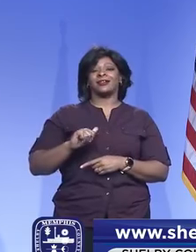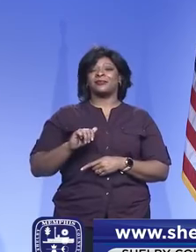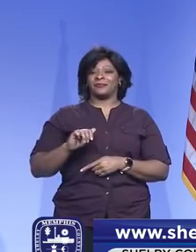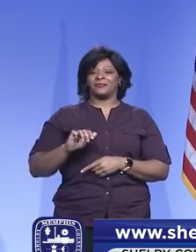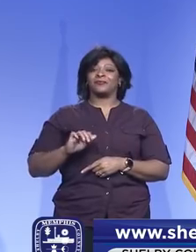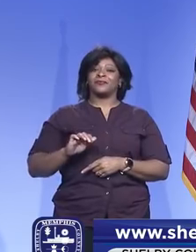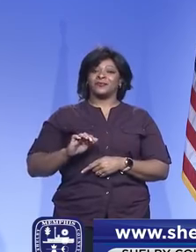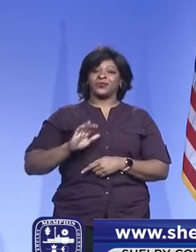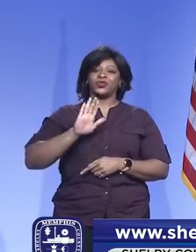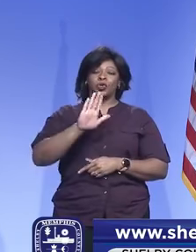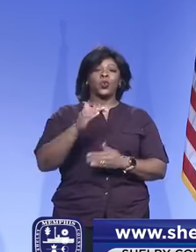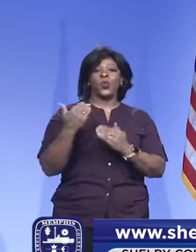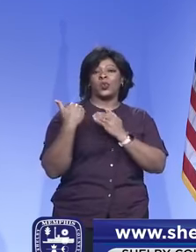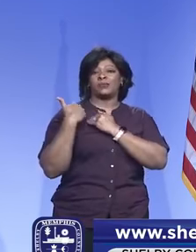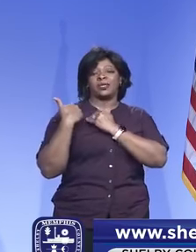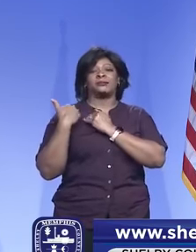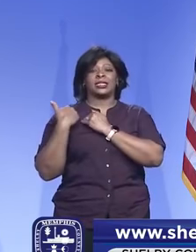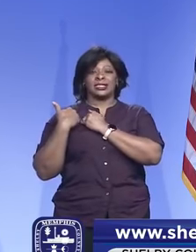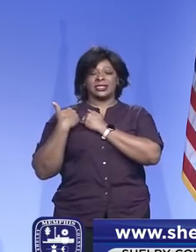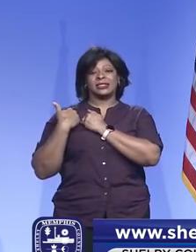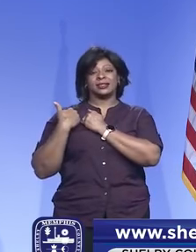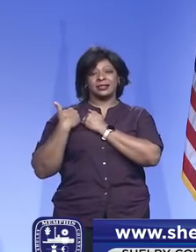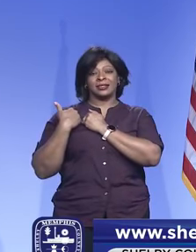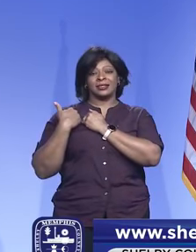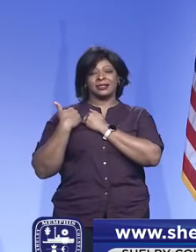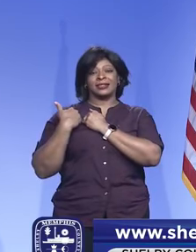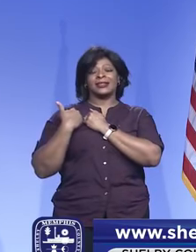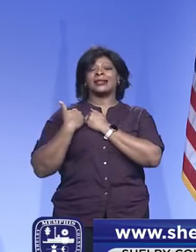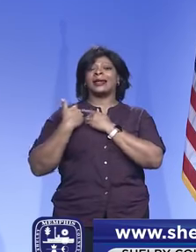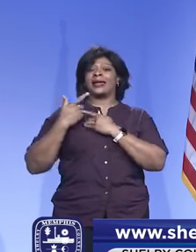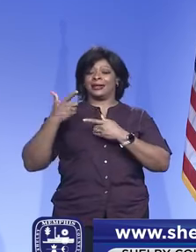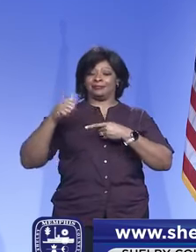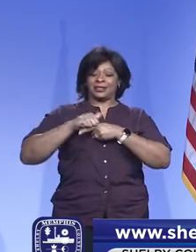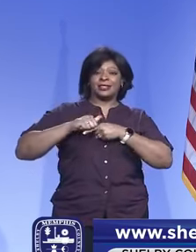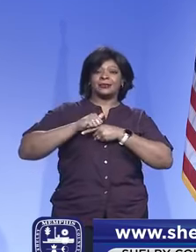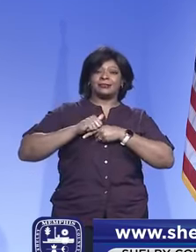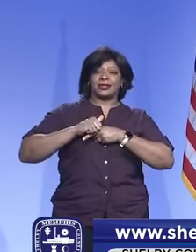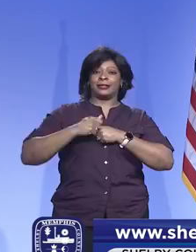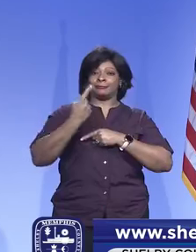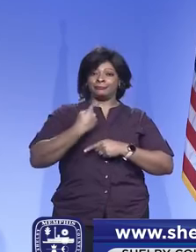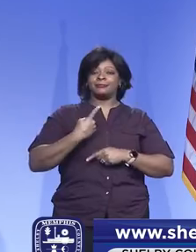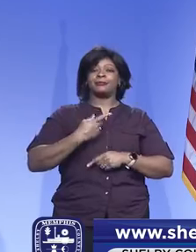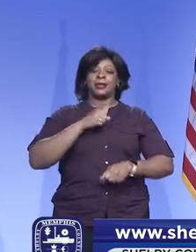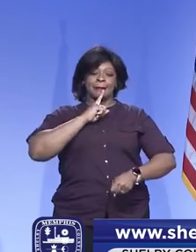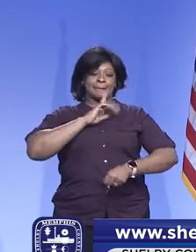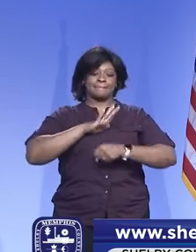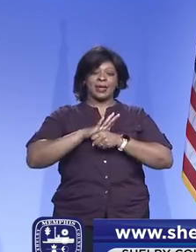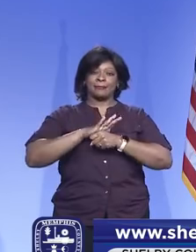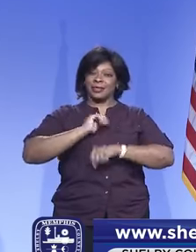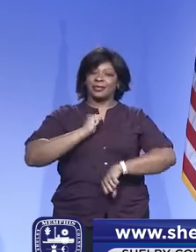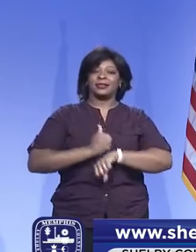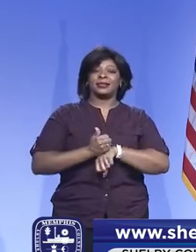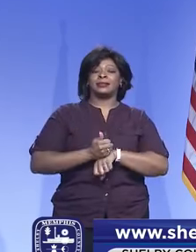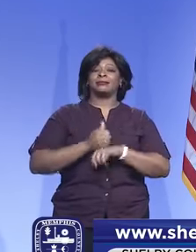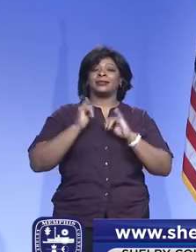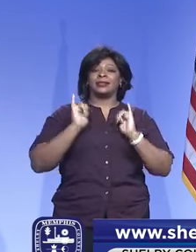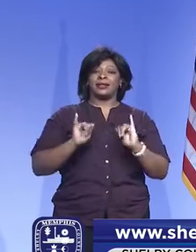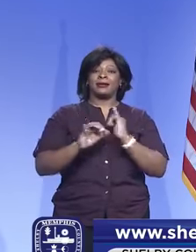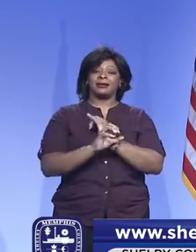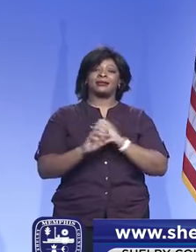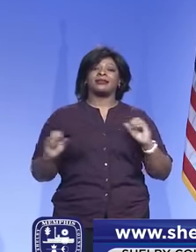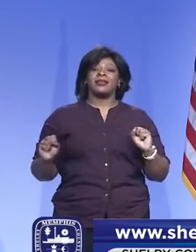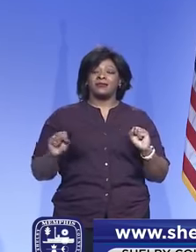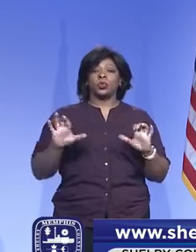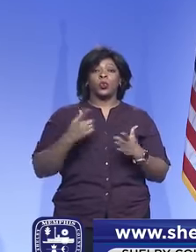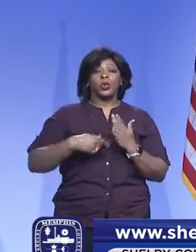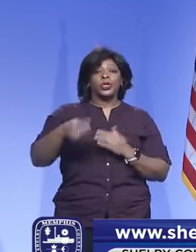the responsibility and the discipline and the commitment to remain safe and